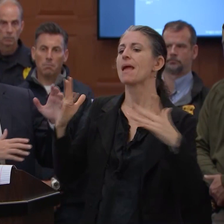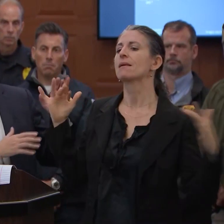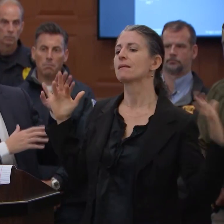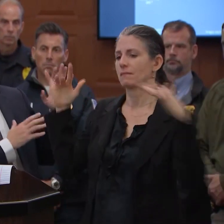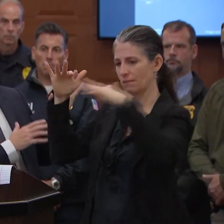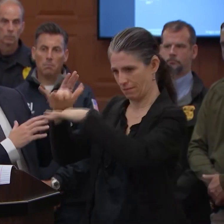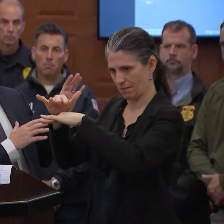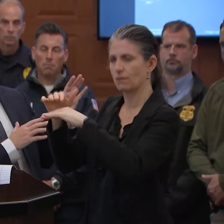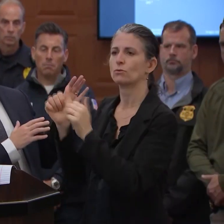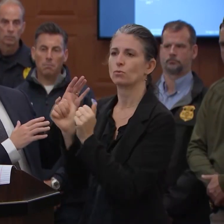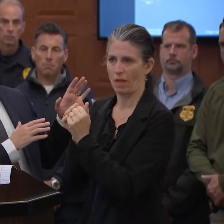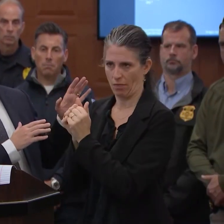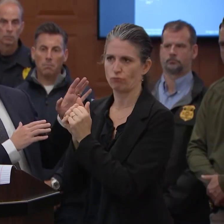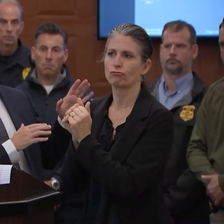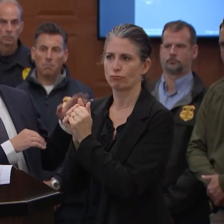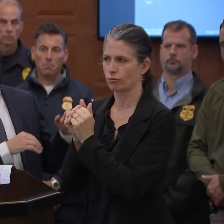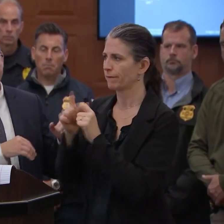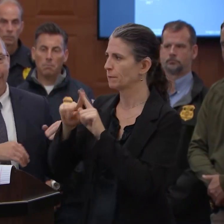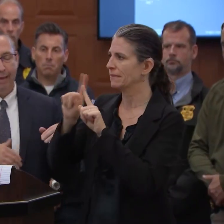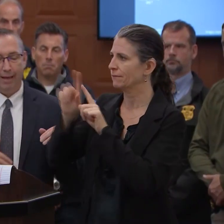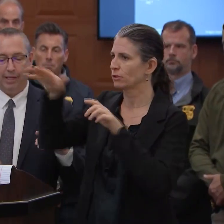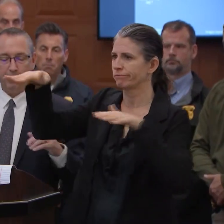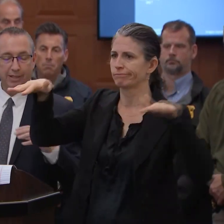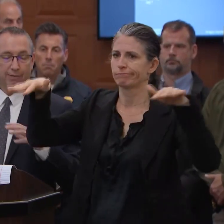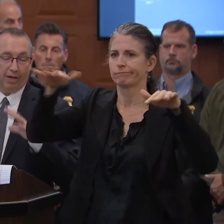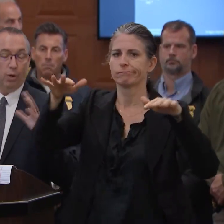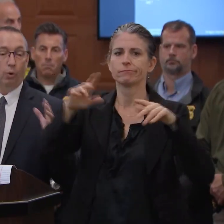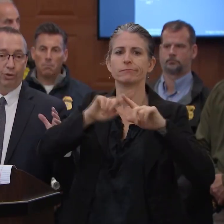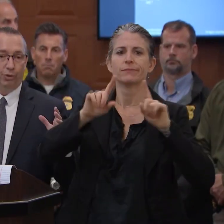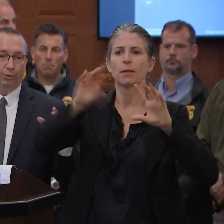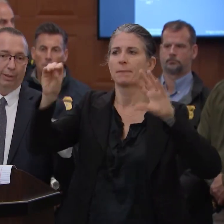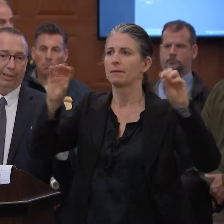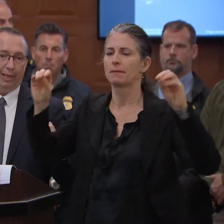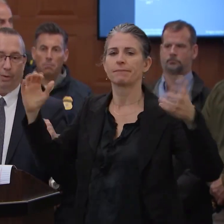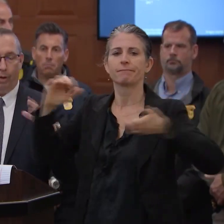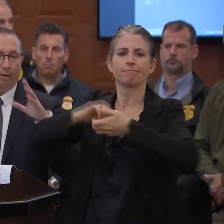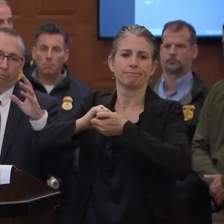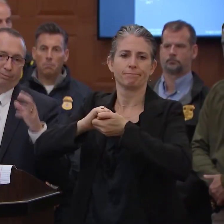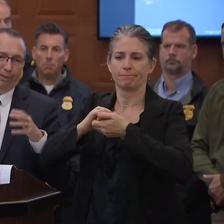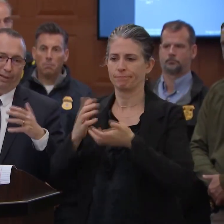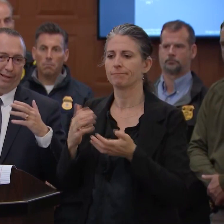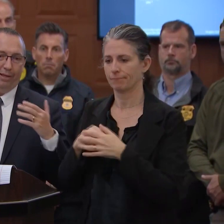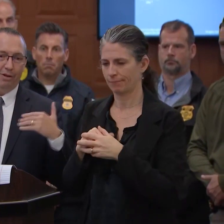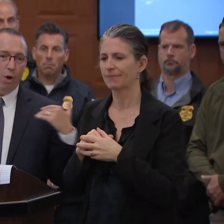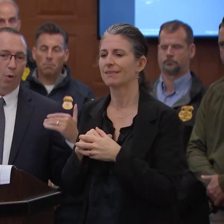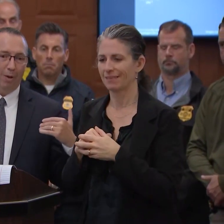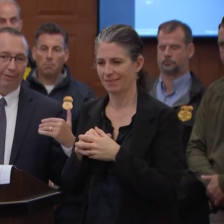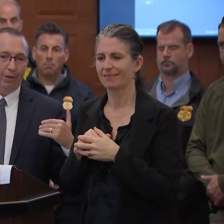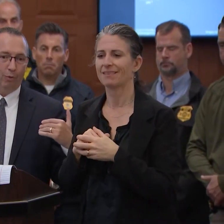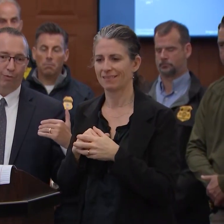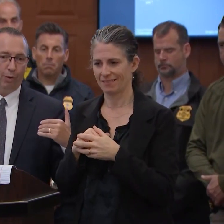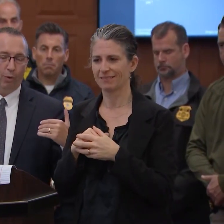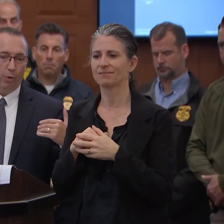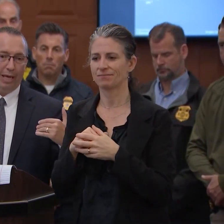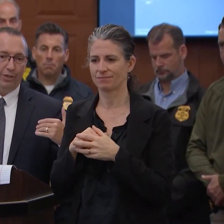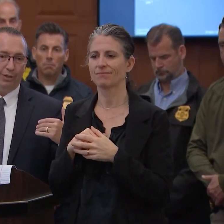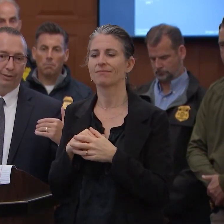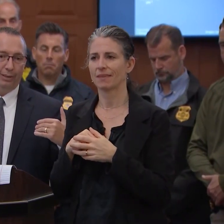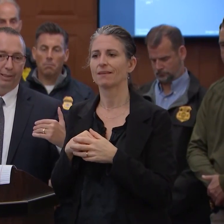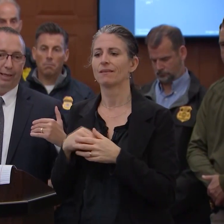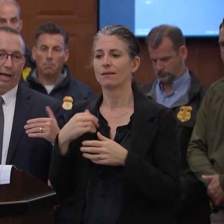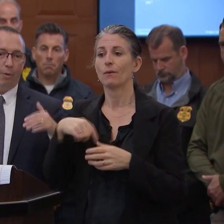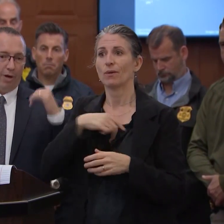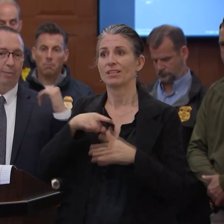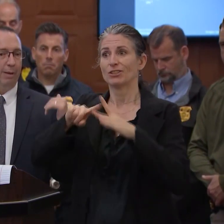were late and we wanted to put that map up there is because if I told you, they didn't know about the overflow